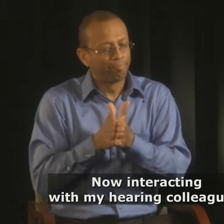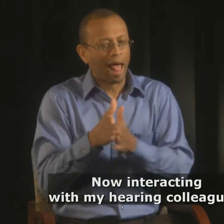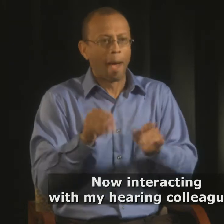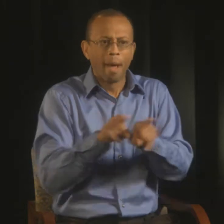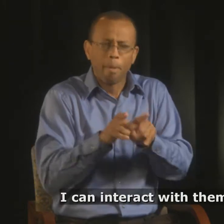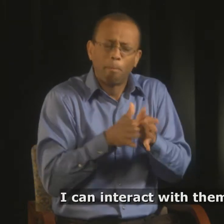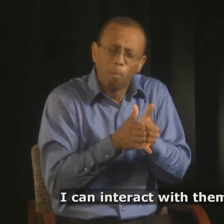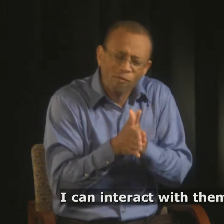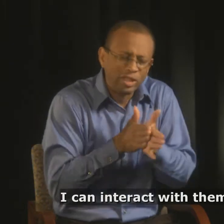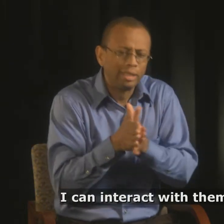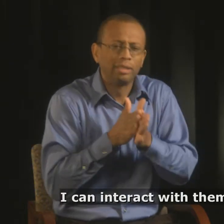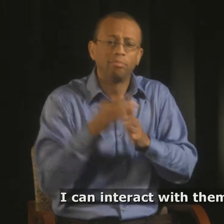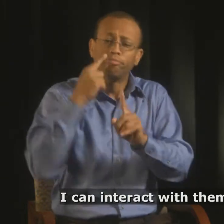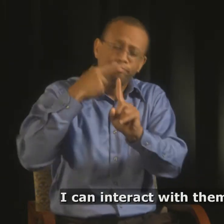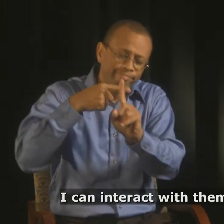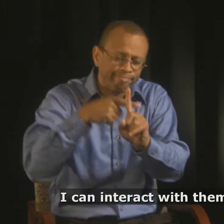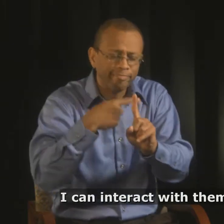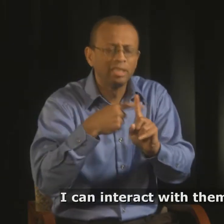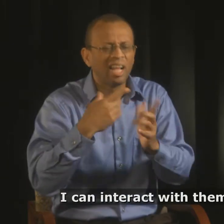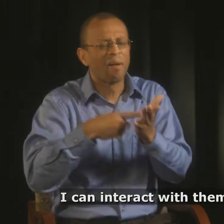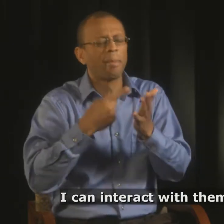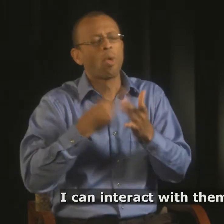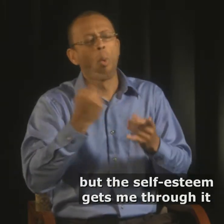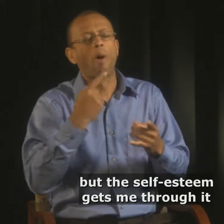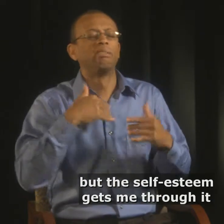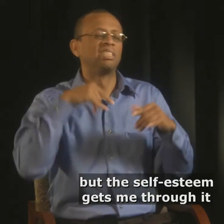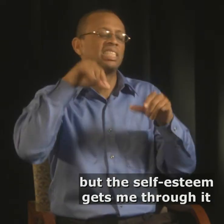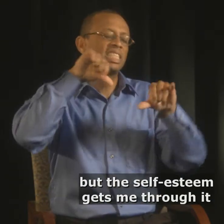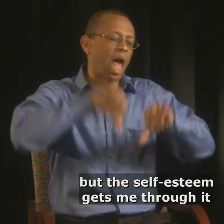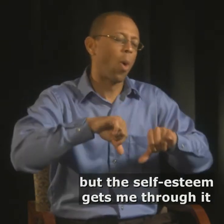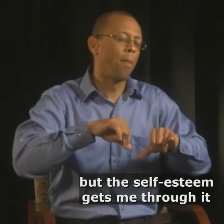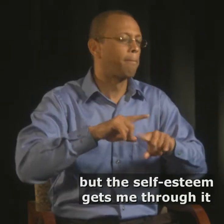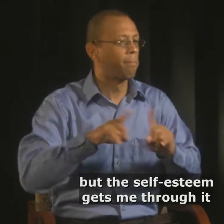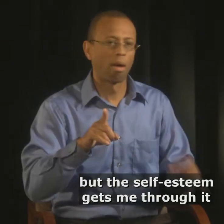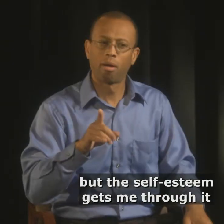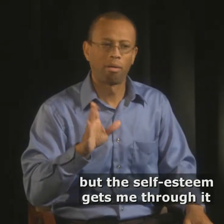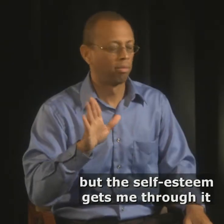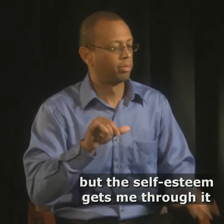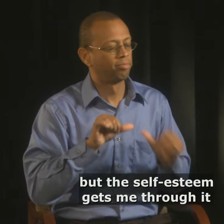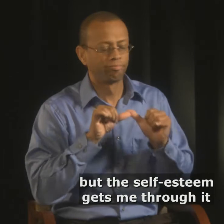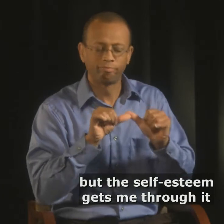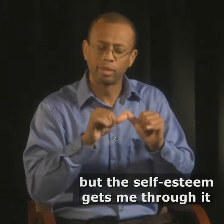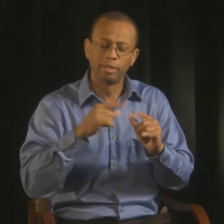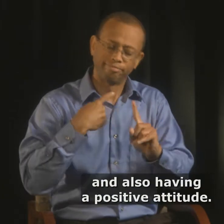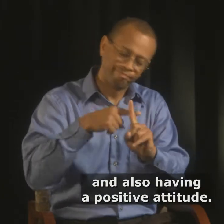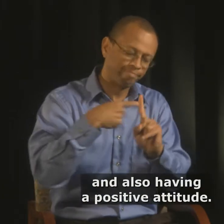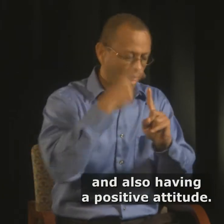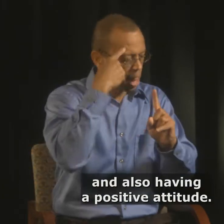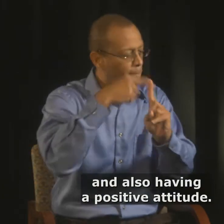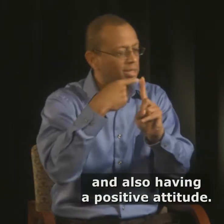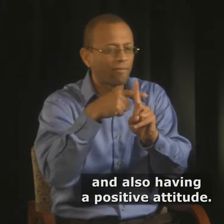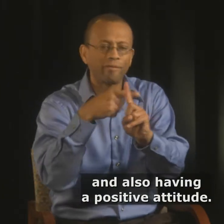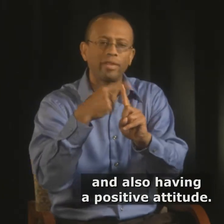hearing colleagues, I can interact with them, but the self-esteem gets me through it. And also, having a positive